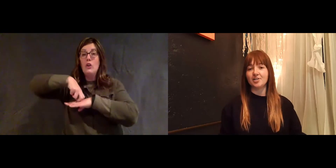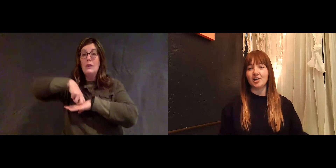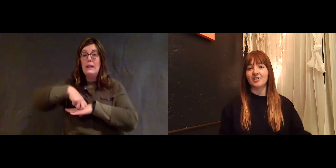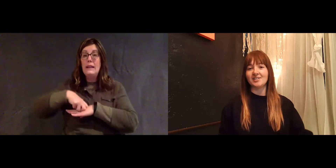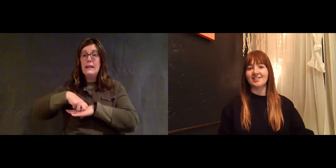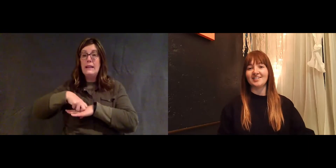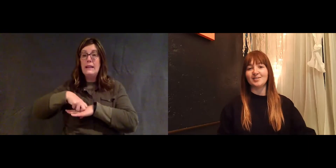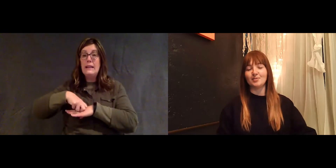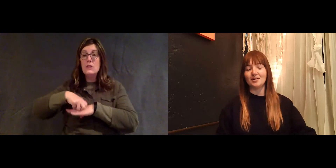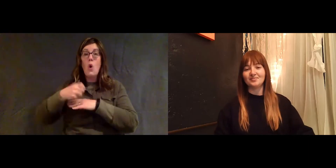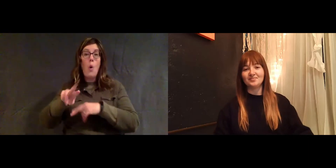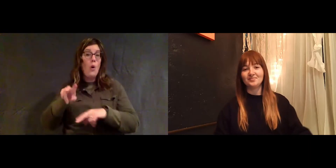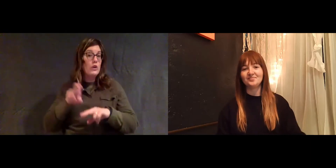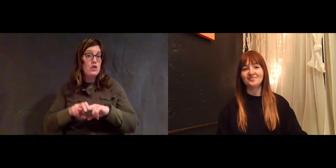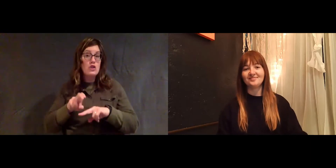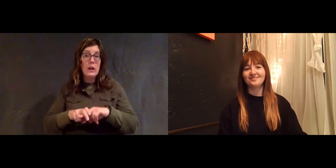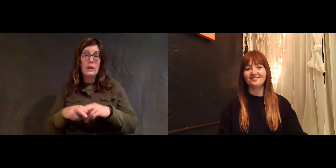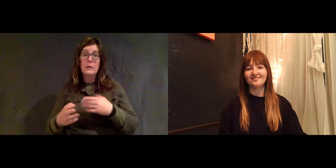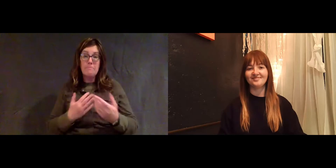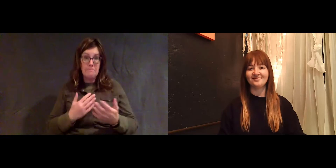find a chair to sit in as well.